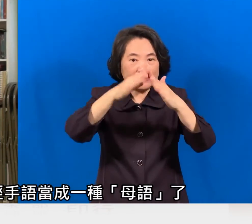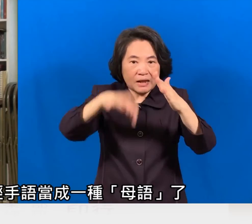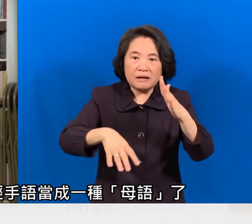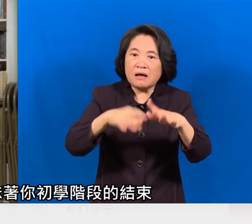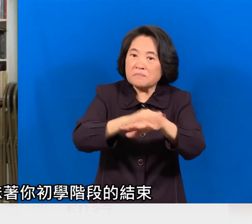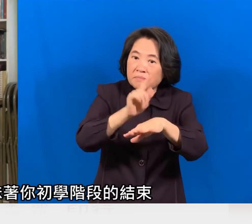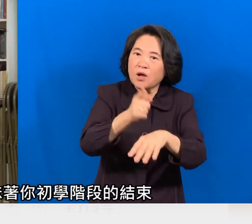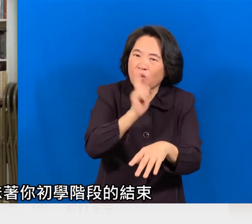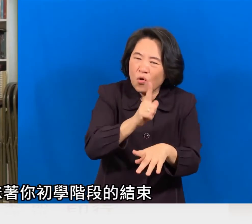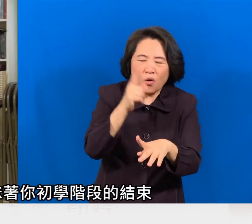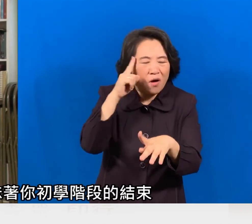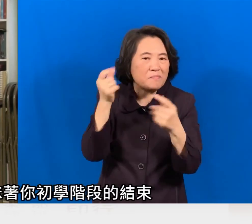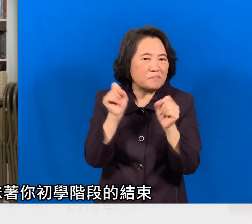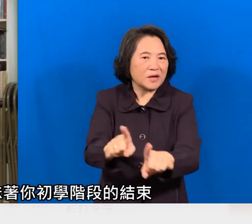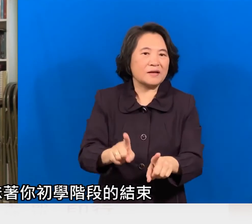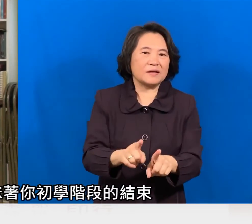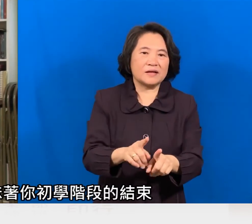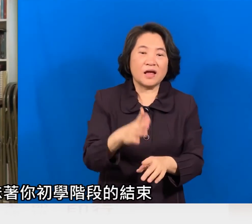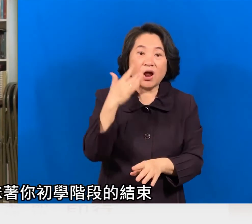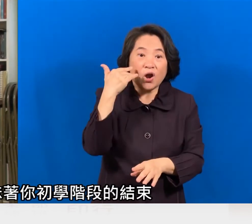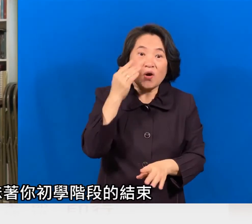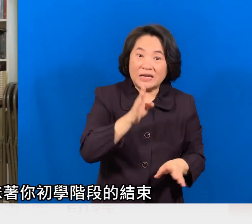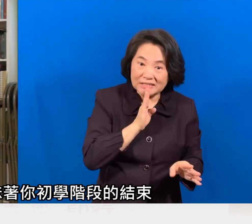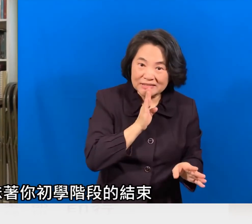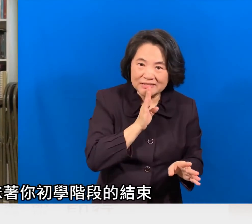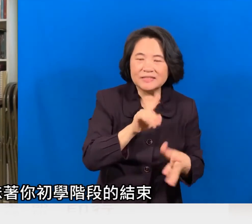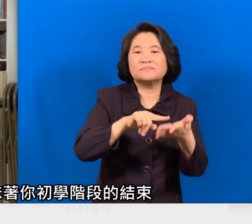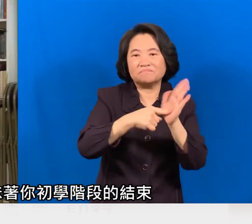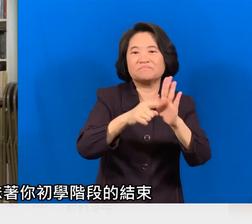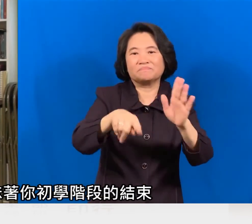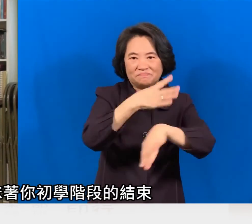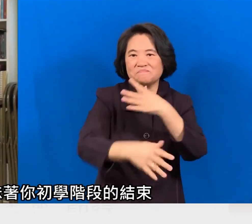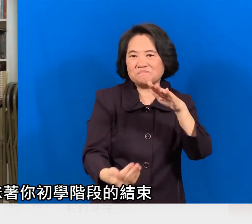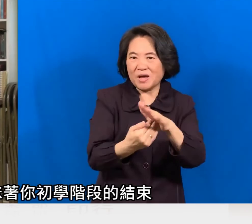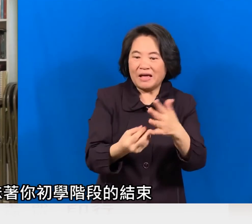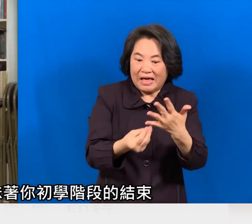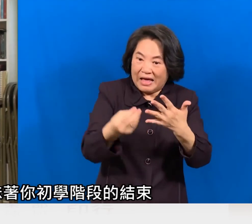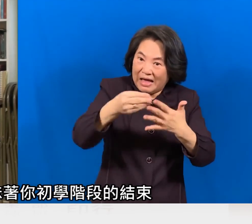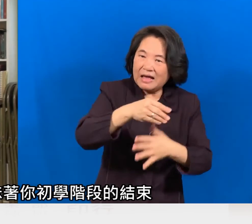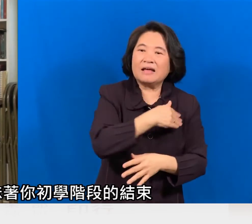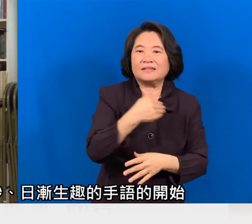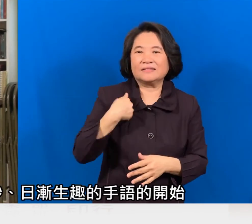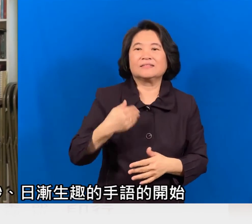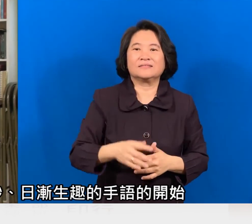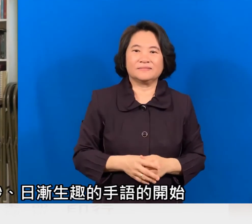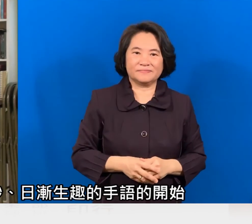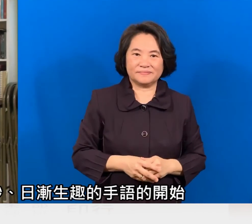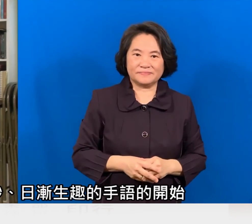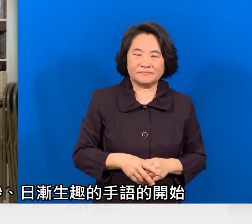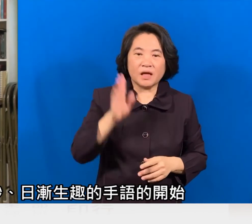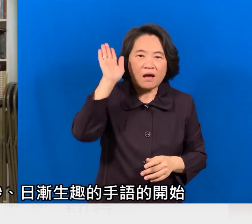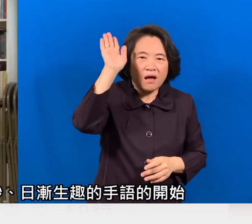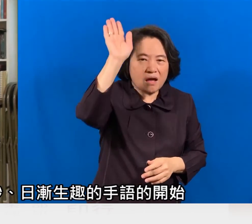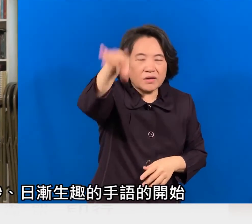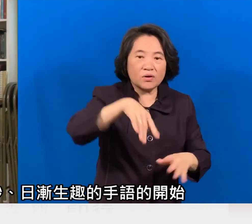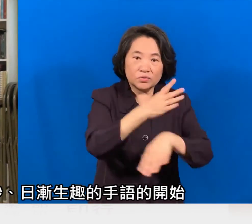language as your mother tongue. When you get to this point, it means that you have finished being just a beginner at sign language and